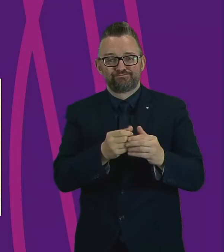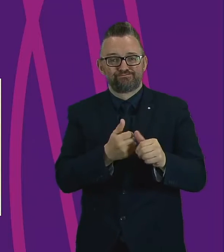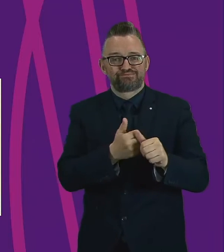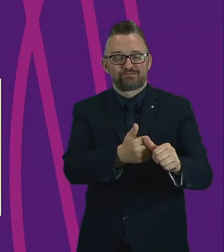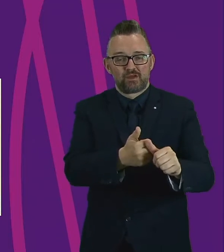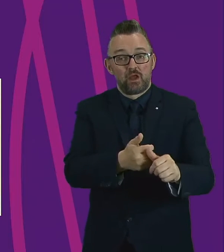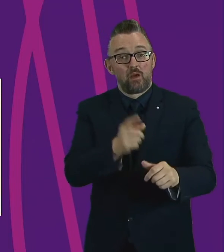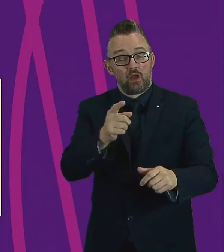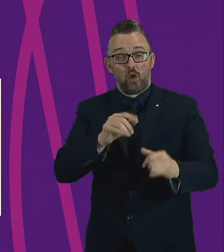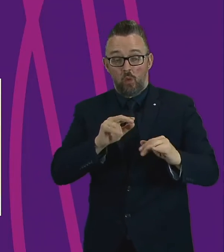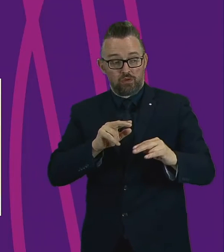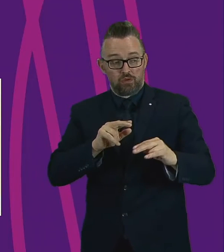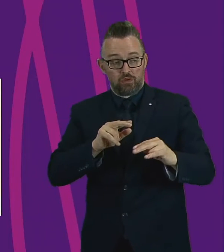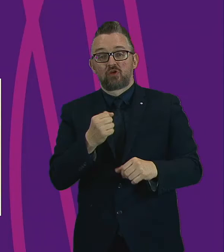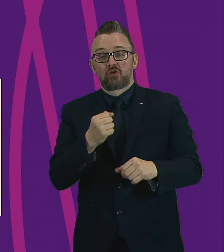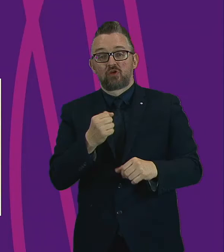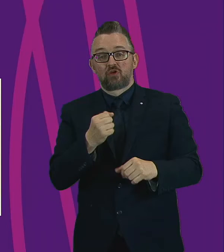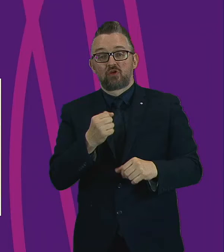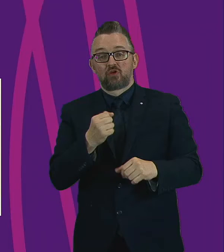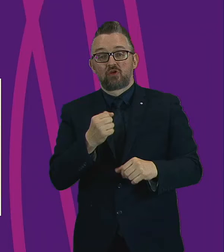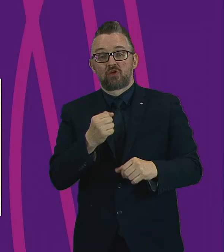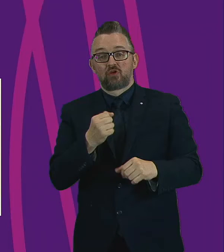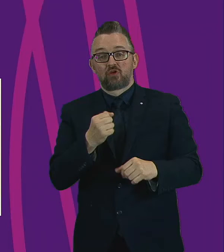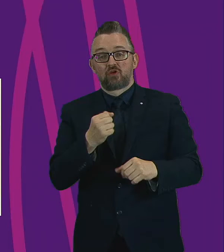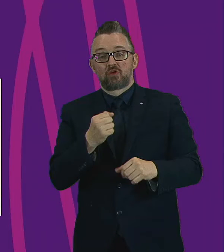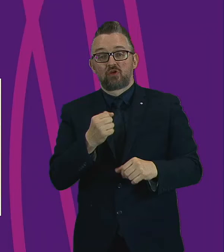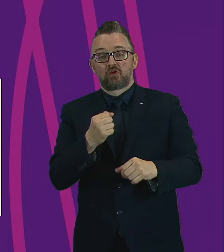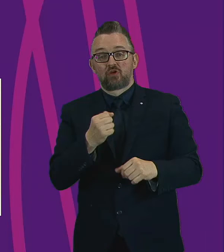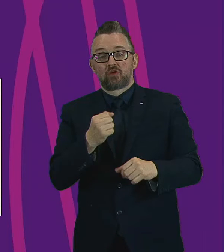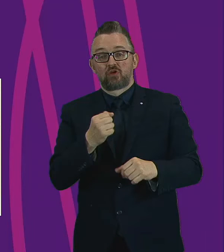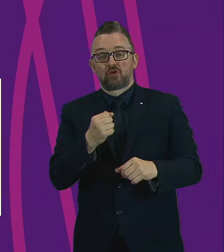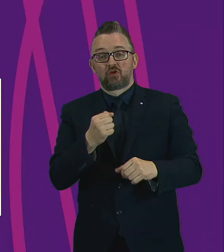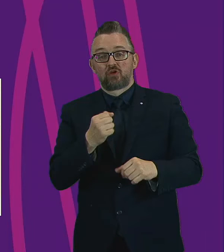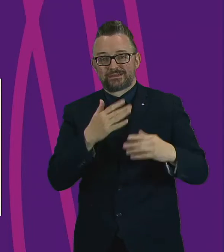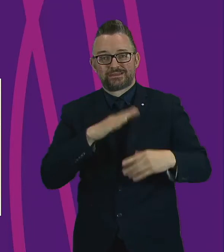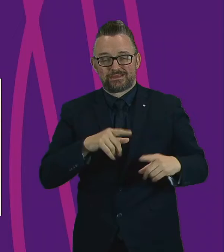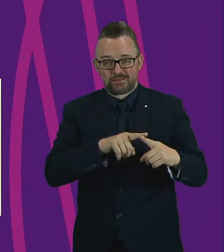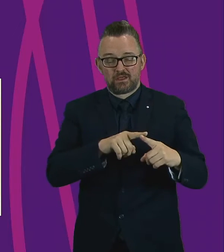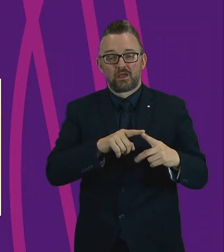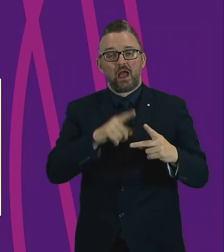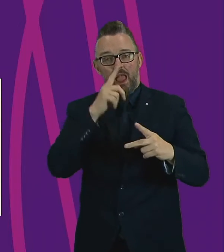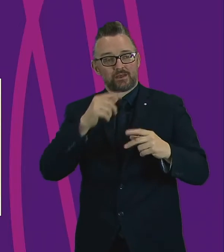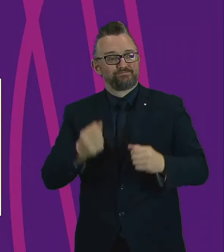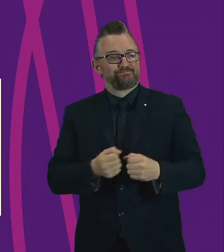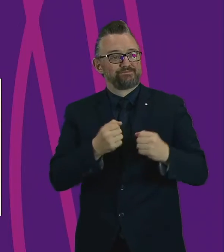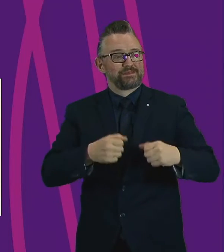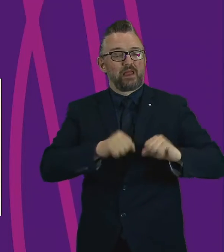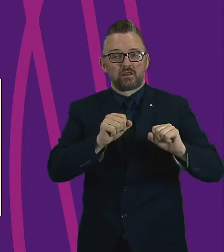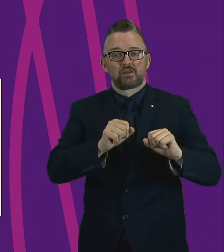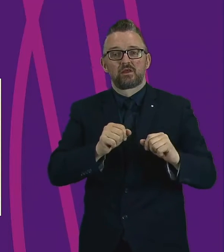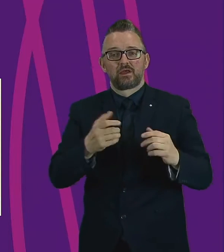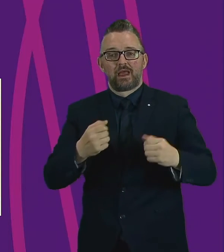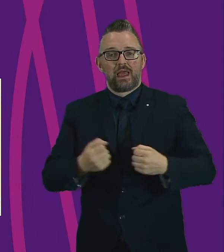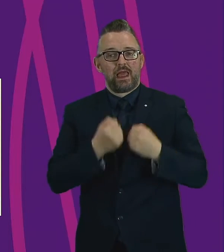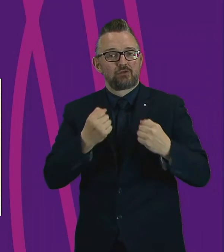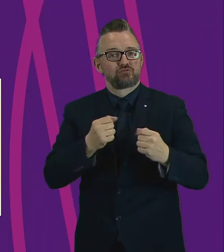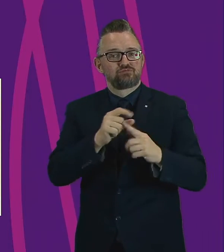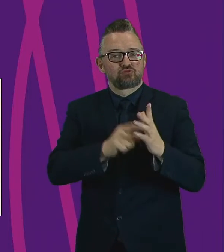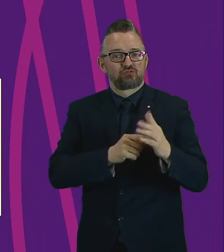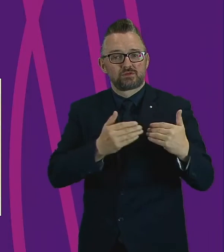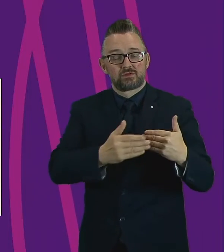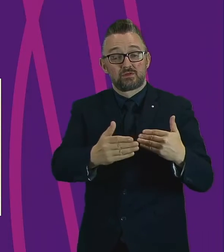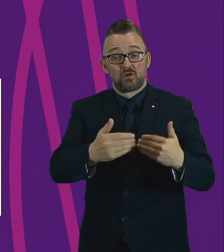by example, recognising housing as national infrastructure and kick-starts our home energy efficiency programme. And we've been calling for this for some